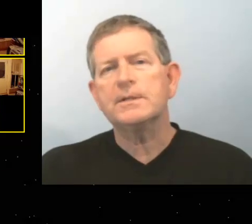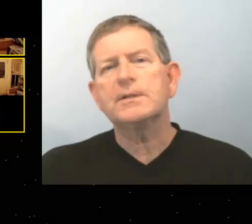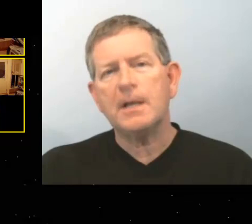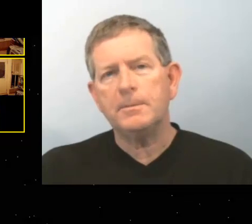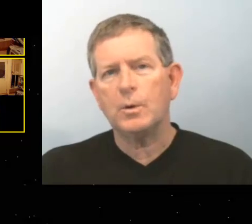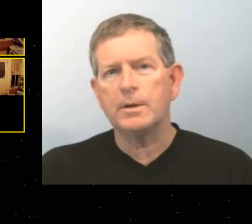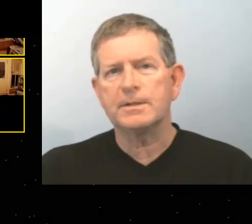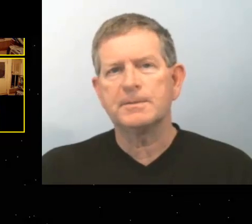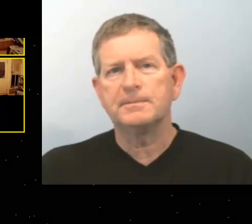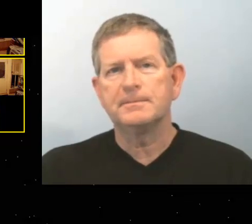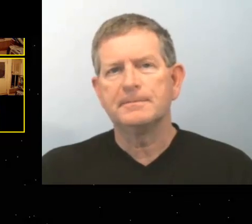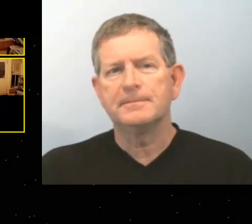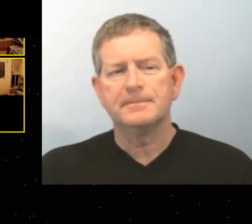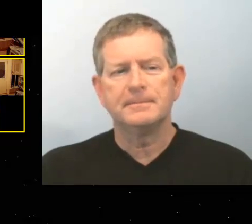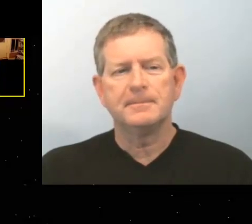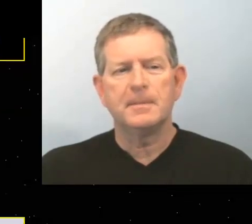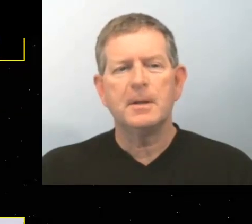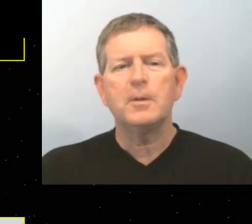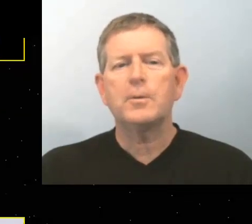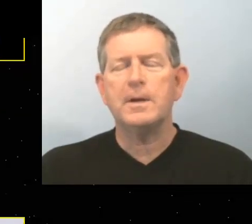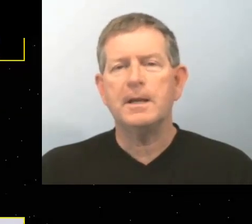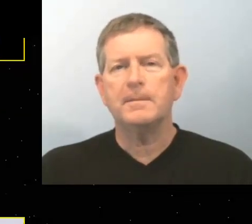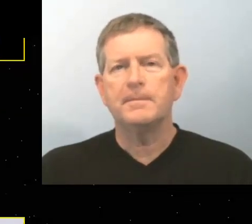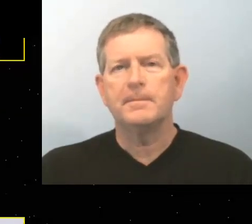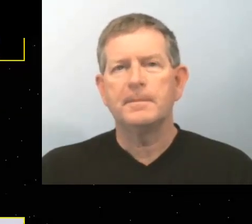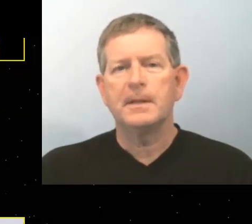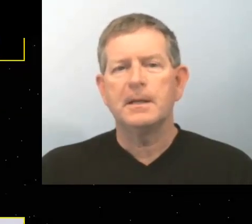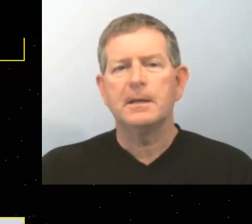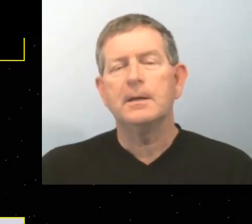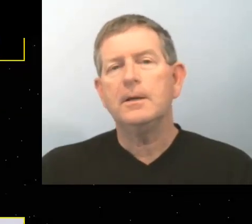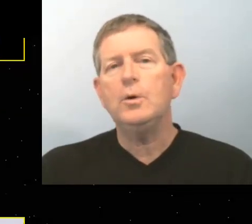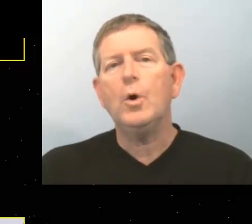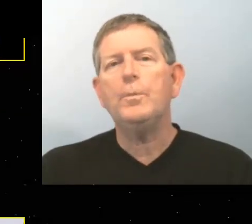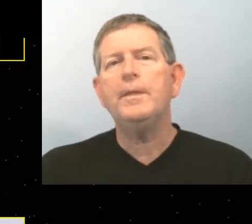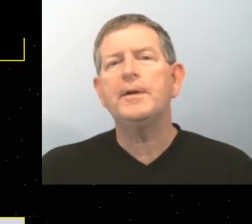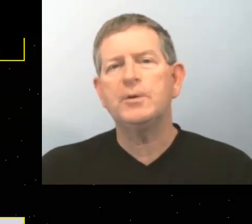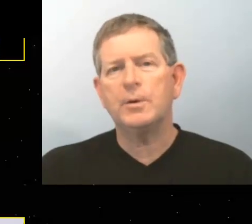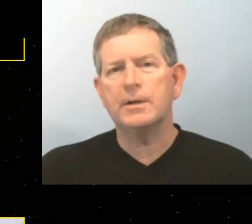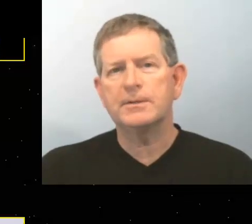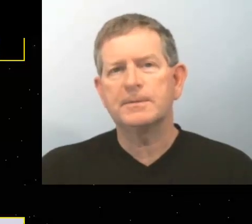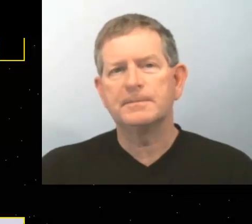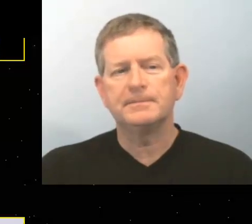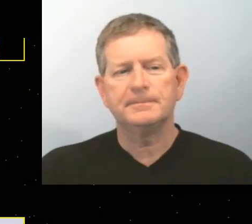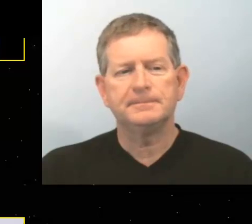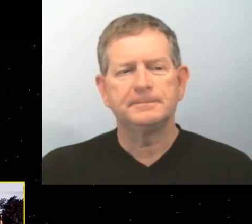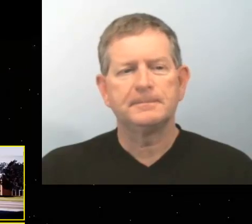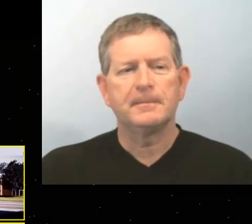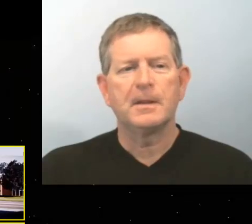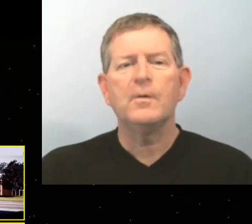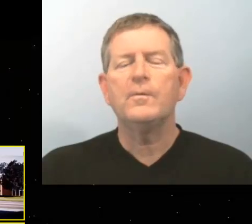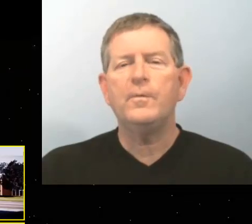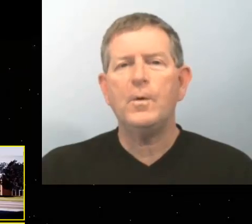some doors. 3. You open the doors. 4.